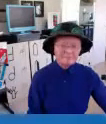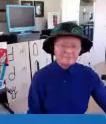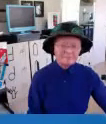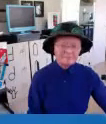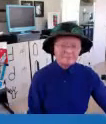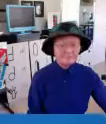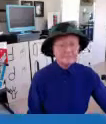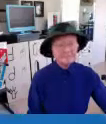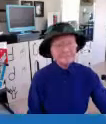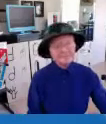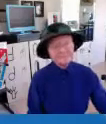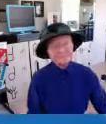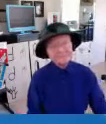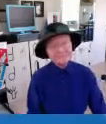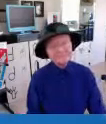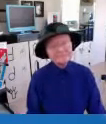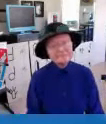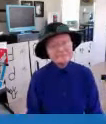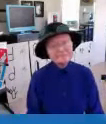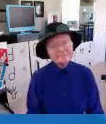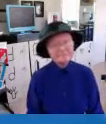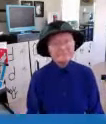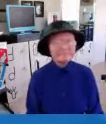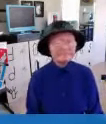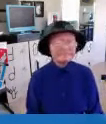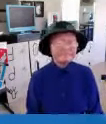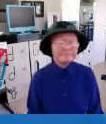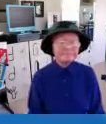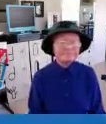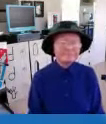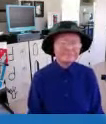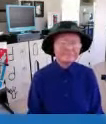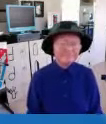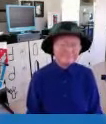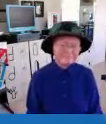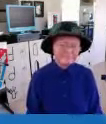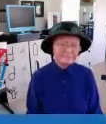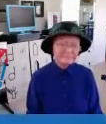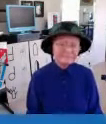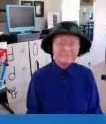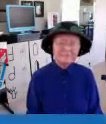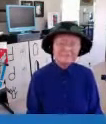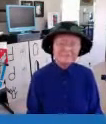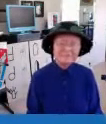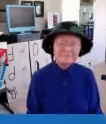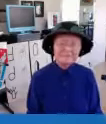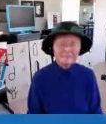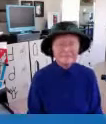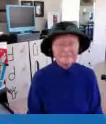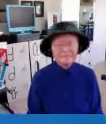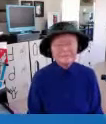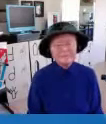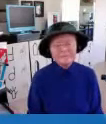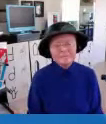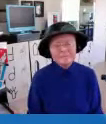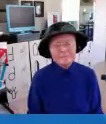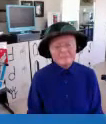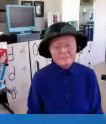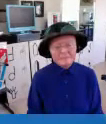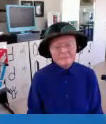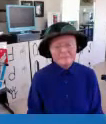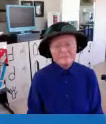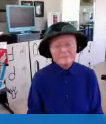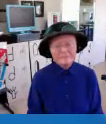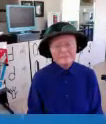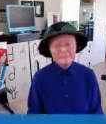As you can expect, most people show the foot using the hand. They have different parts of the hand and